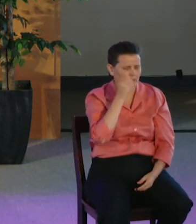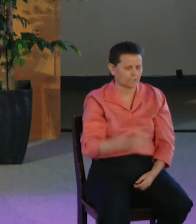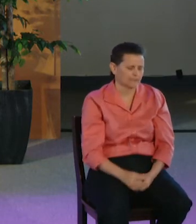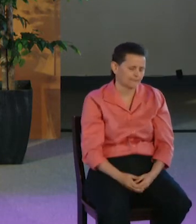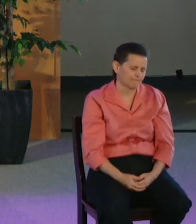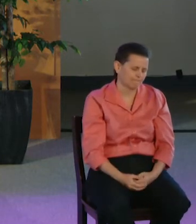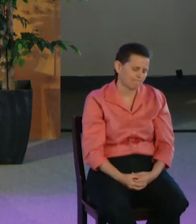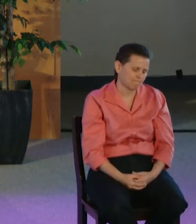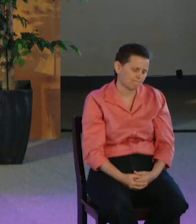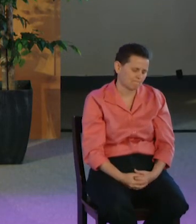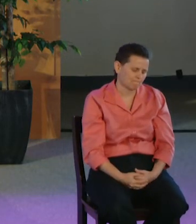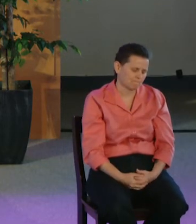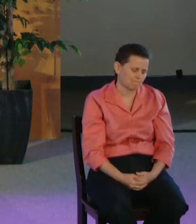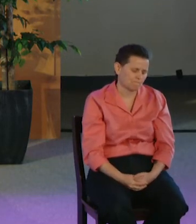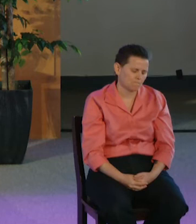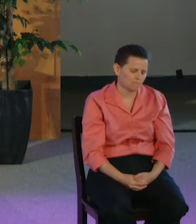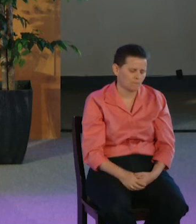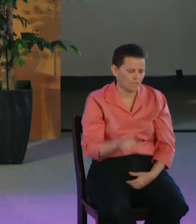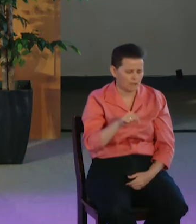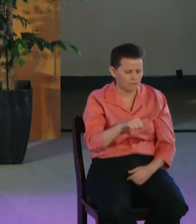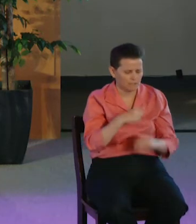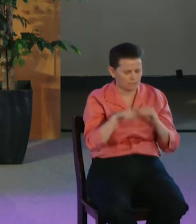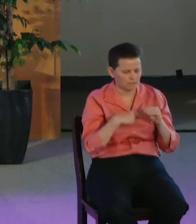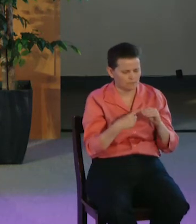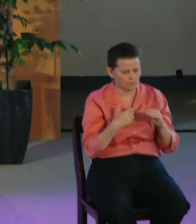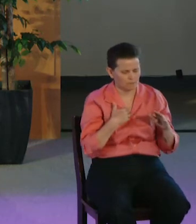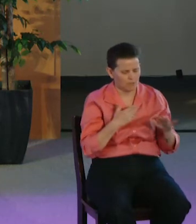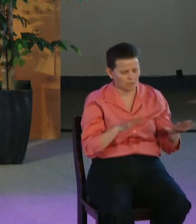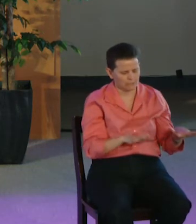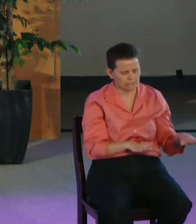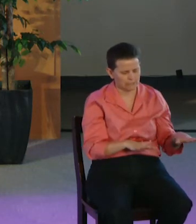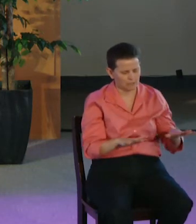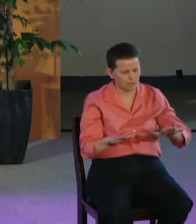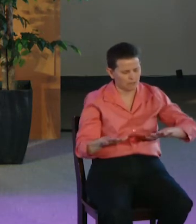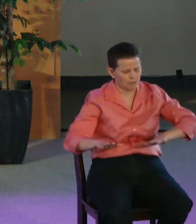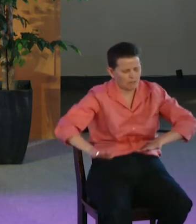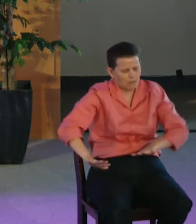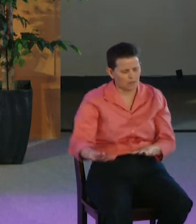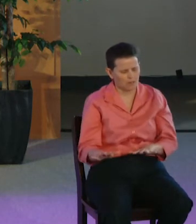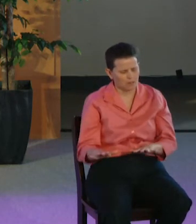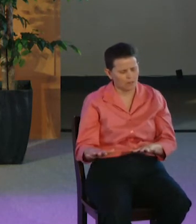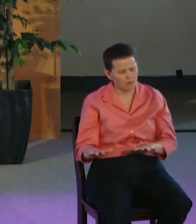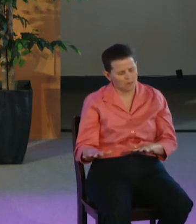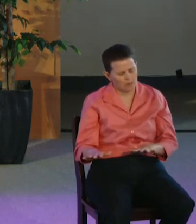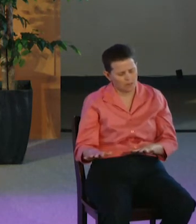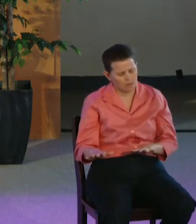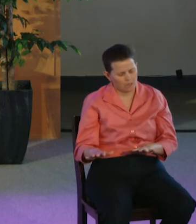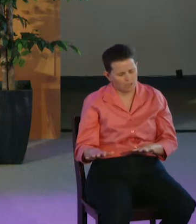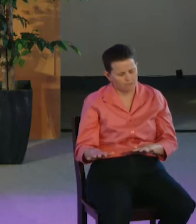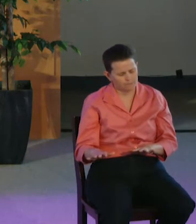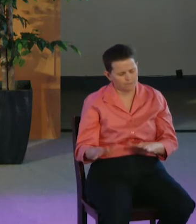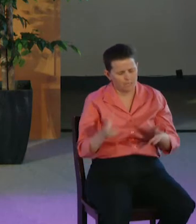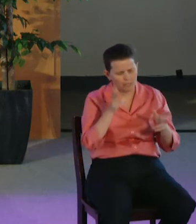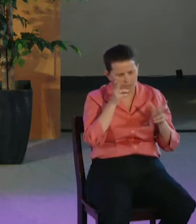This next few minutes is about being still and listening for that voice of God,